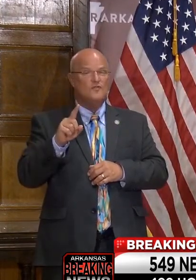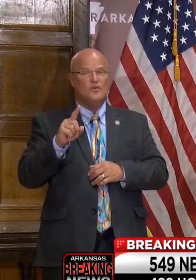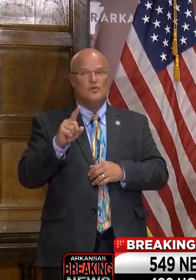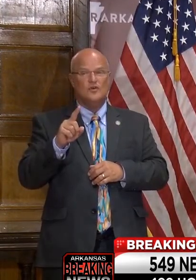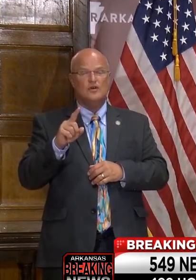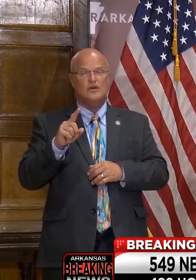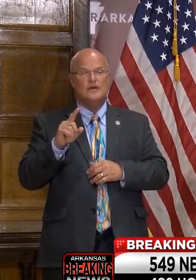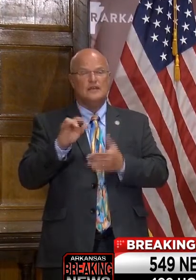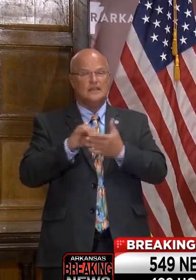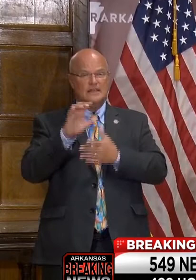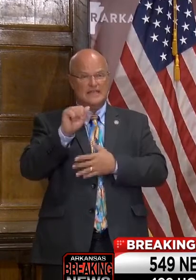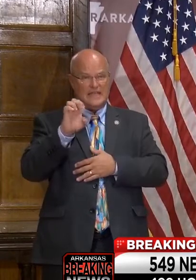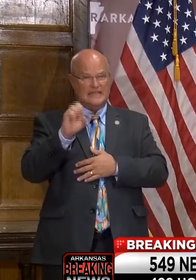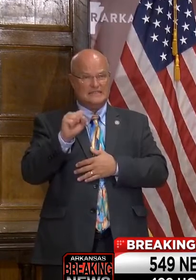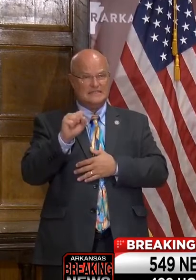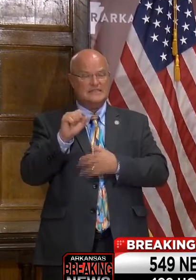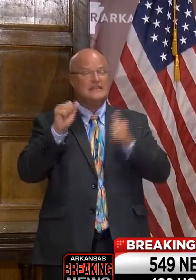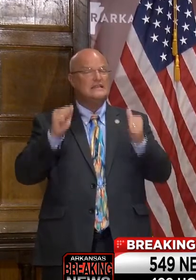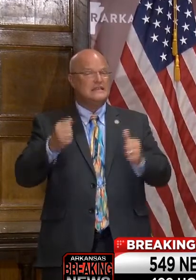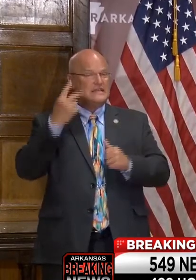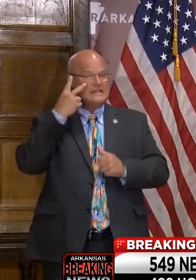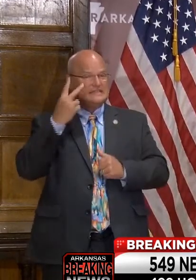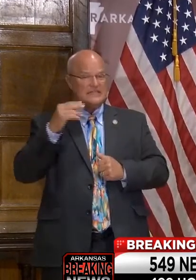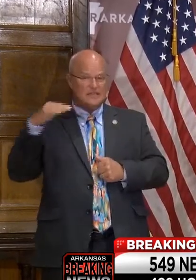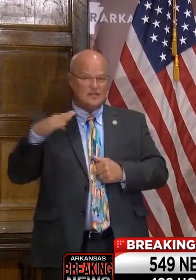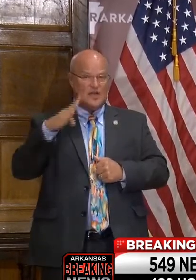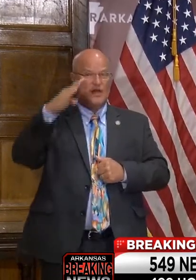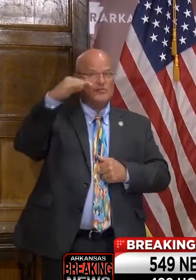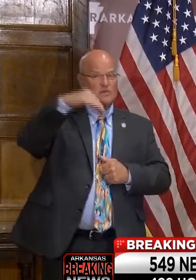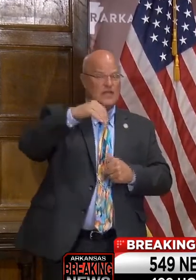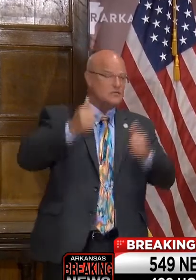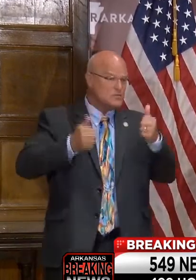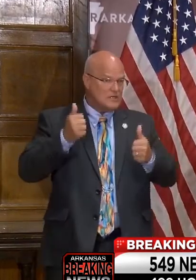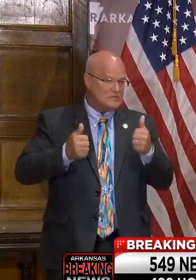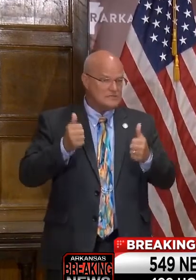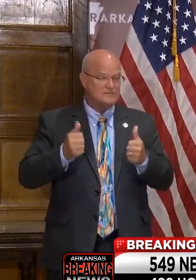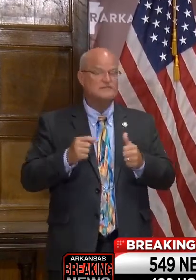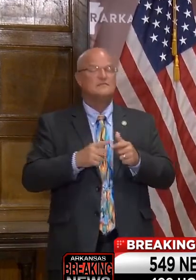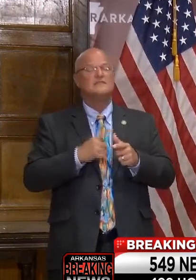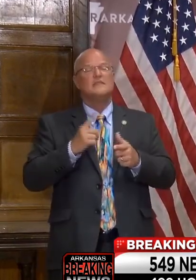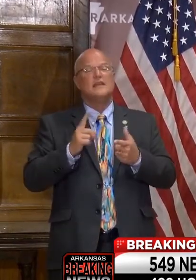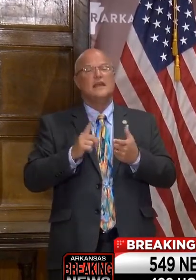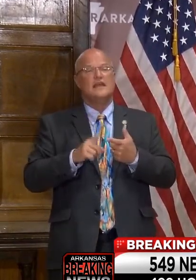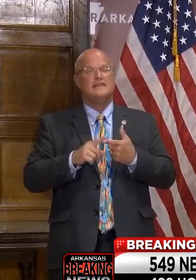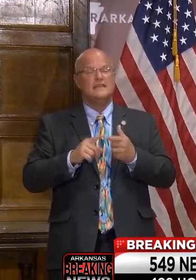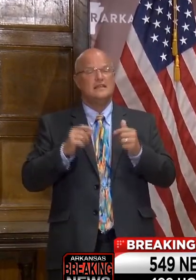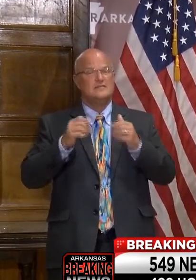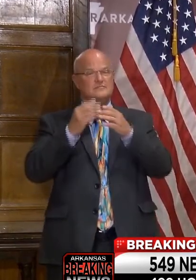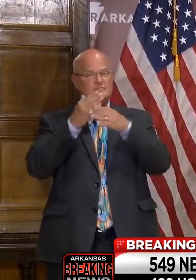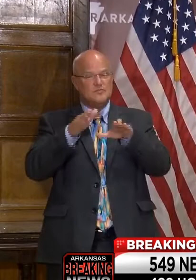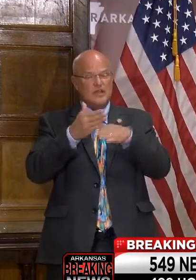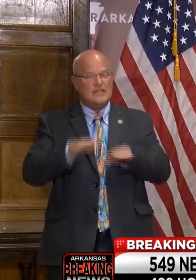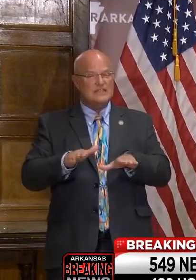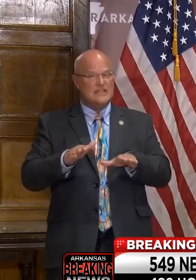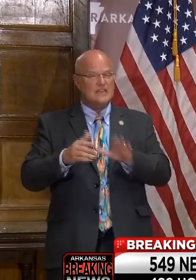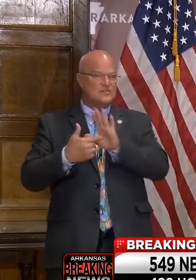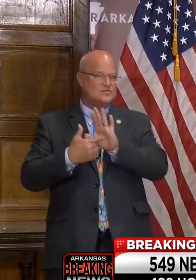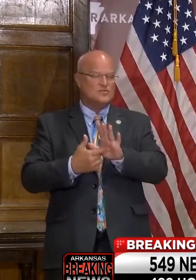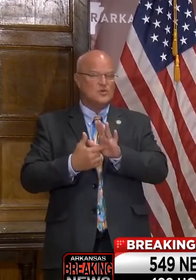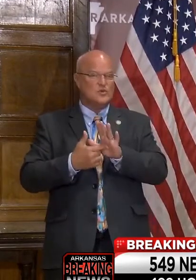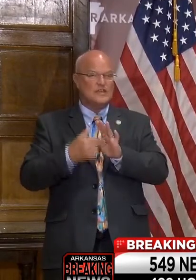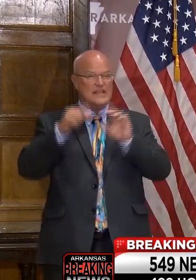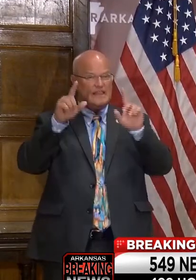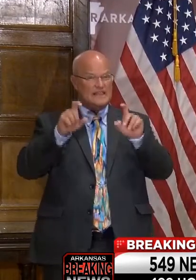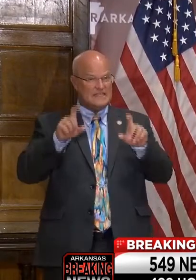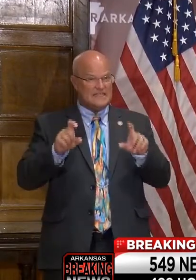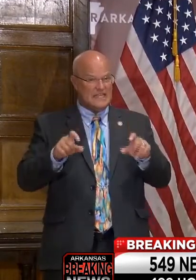the cases, so they can see are they going up or are they going down. And then they're going to be breaking down, they're showing the